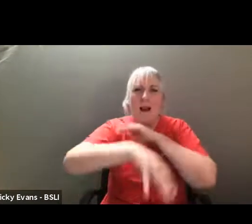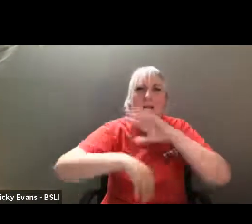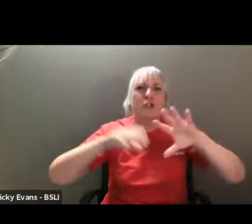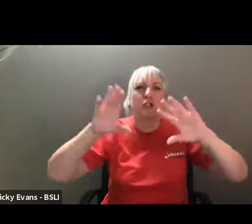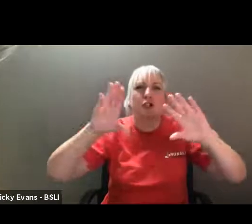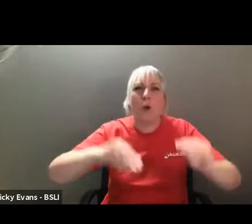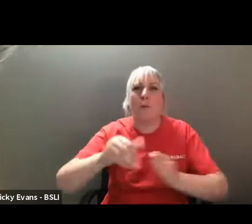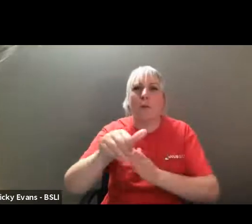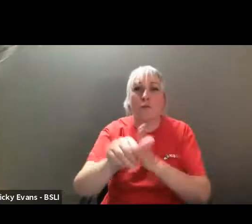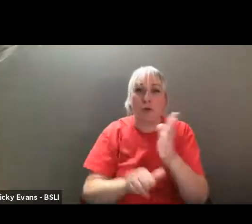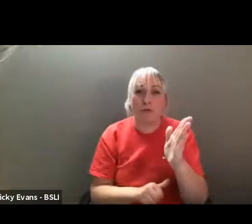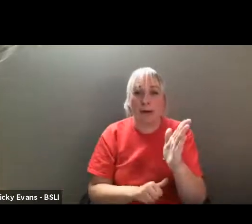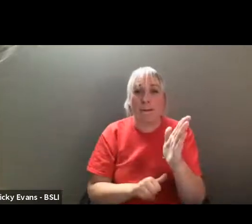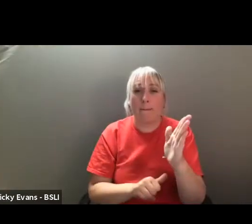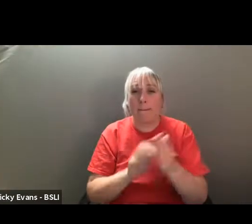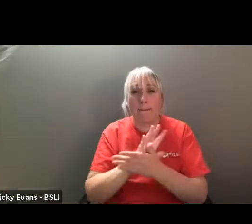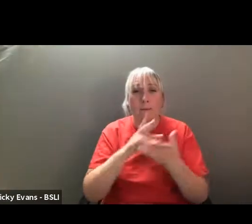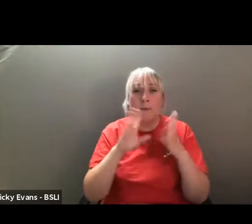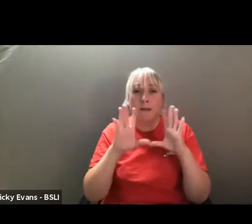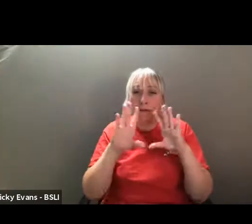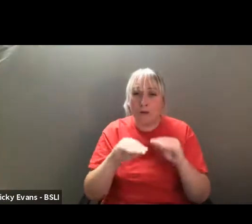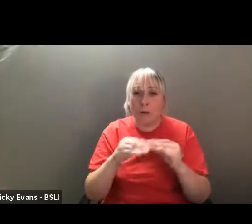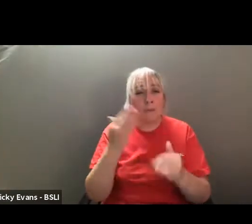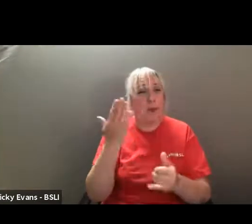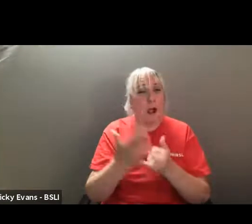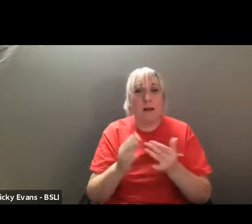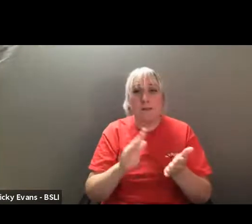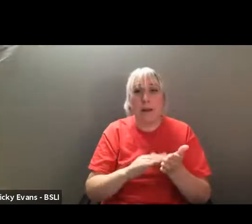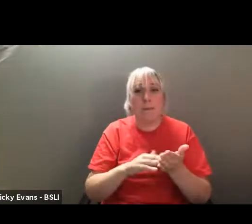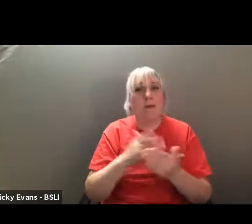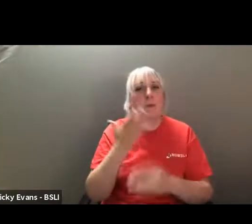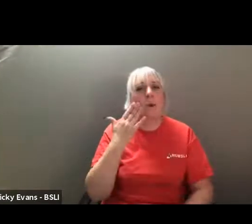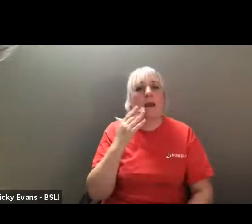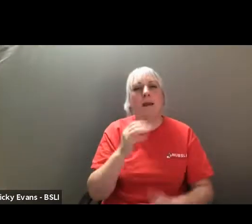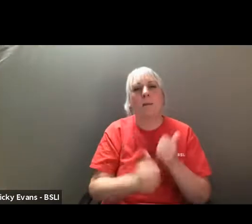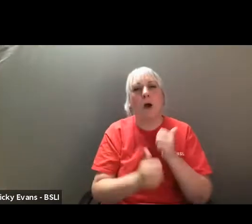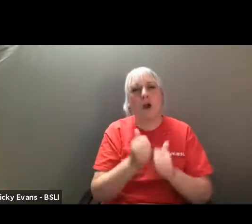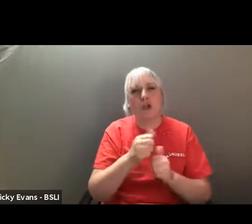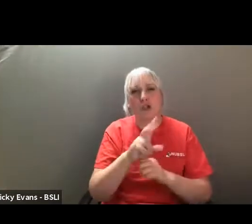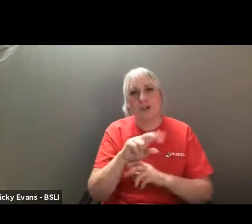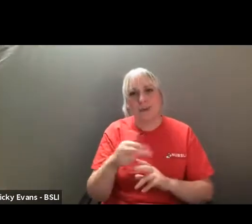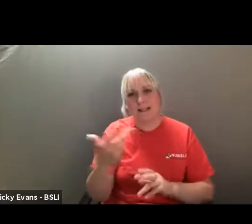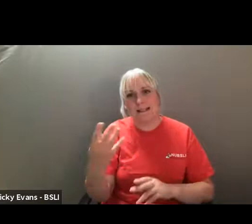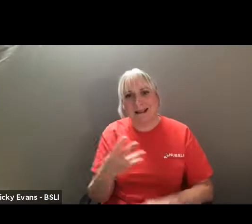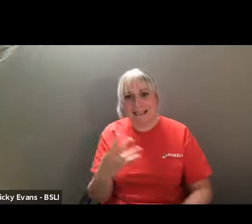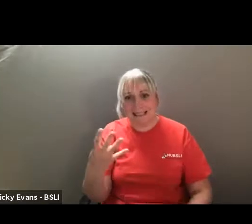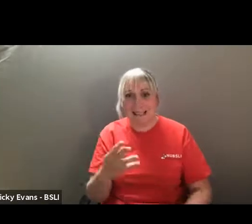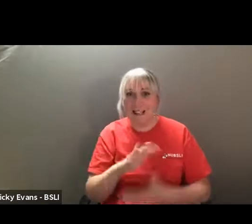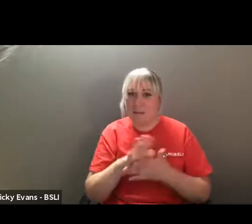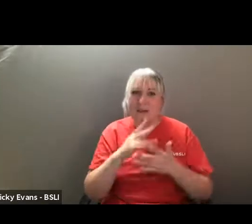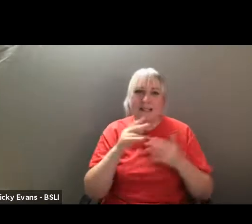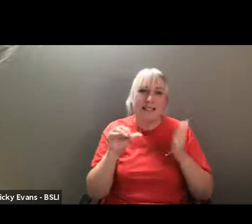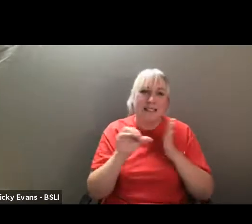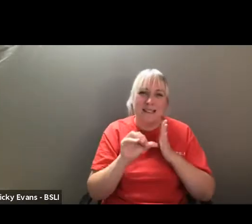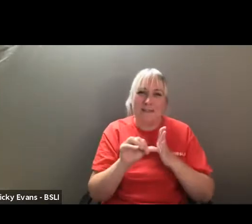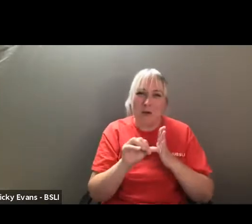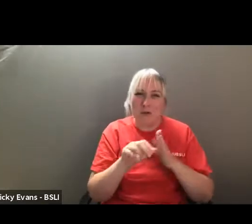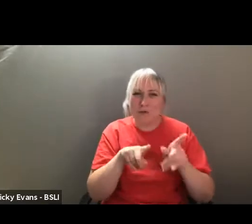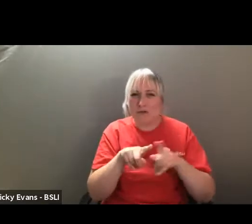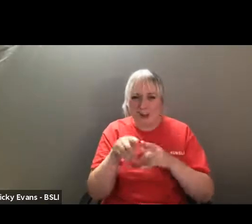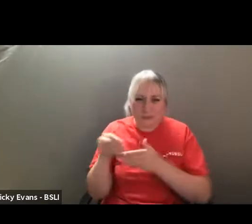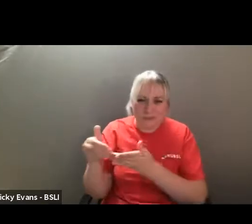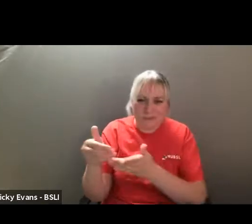last payments in March of 2019. So it was hard to gather full data about what